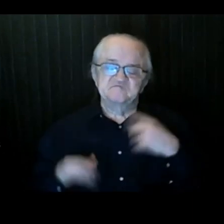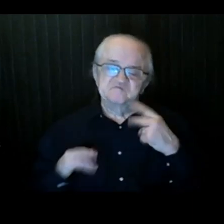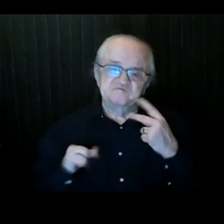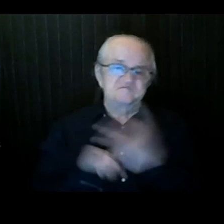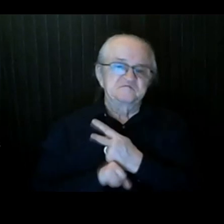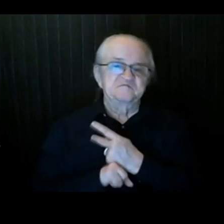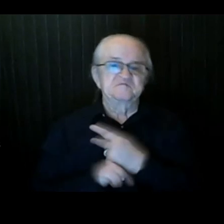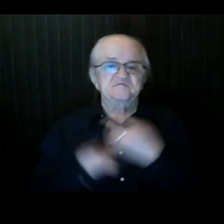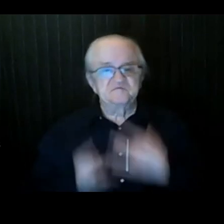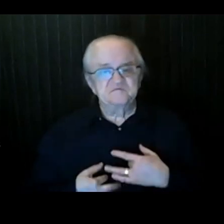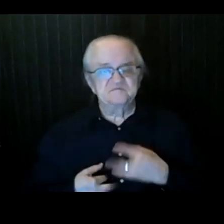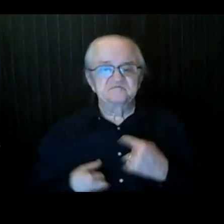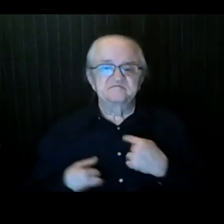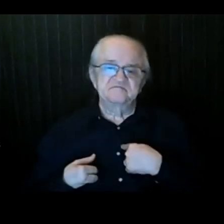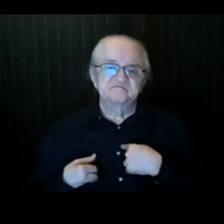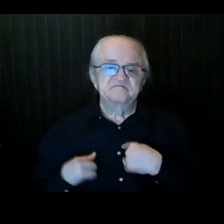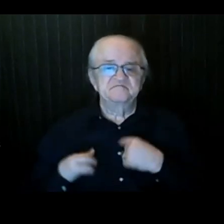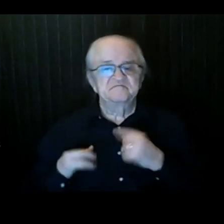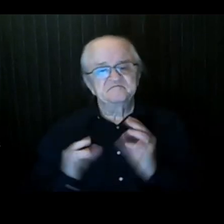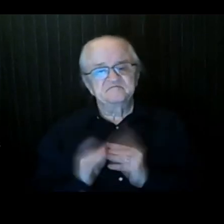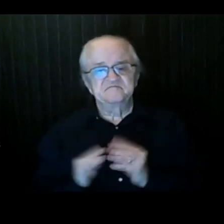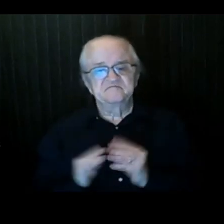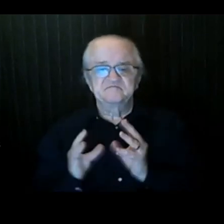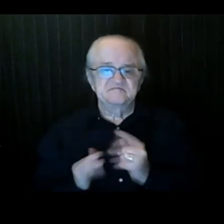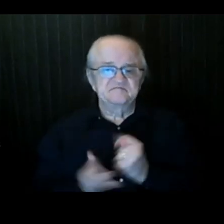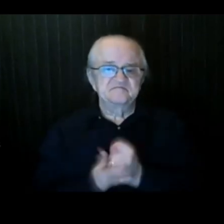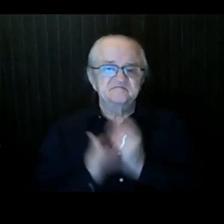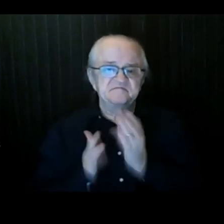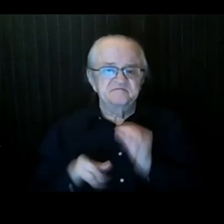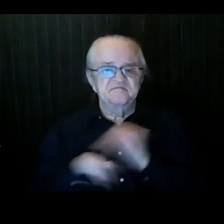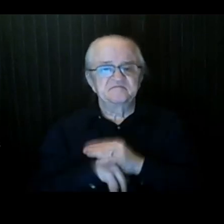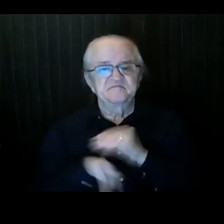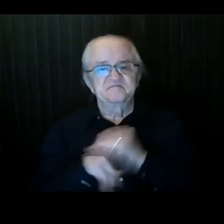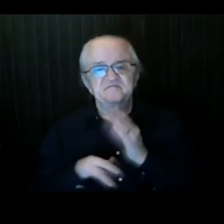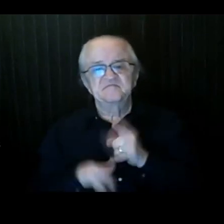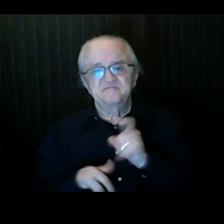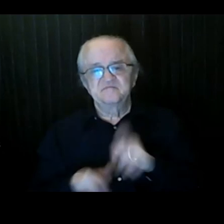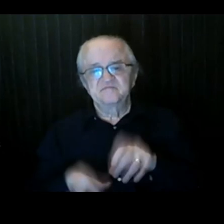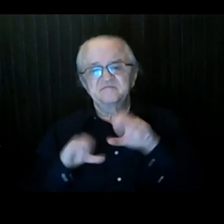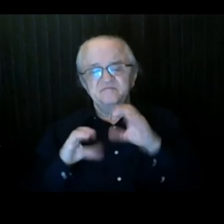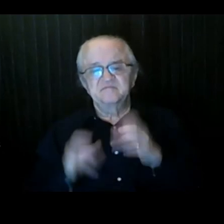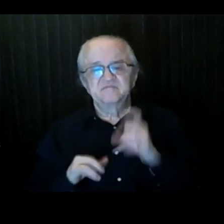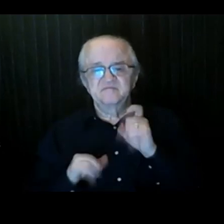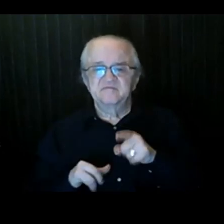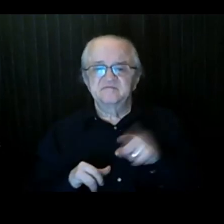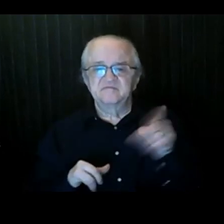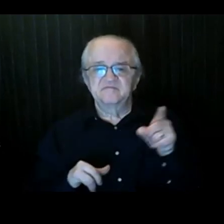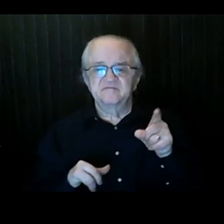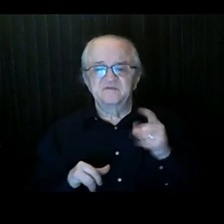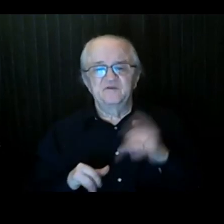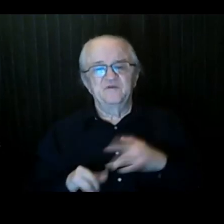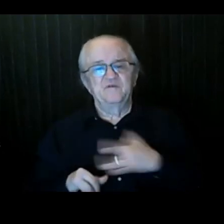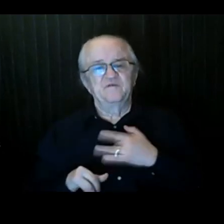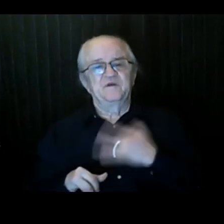When I met with the therapists and the counselors and talked to everybody, they said, you need to take a class. You need to go do something. You need to fill the void that you're